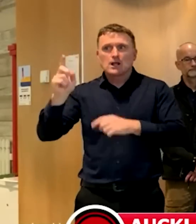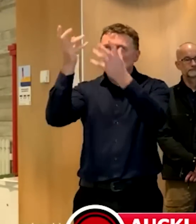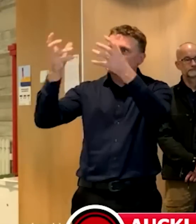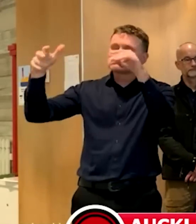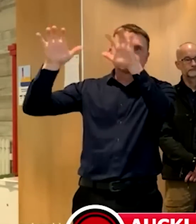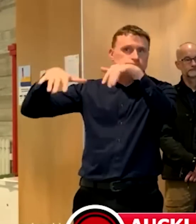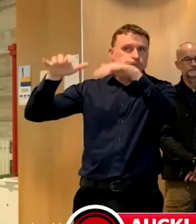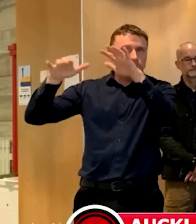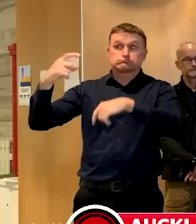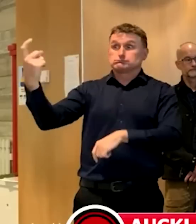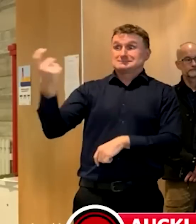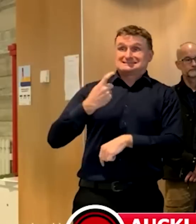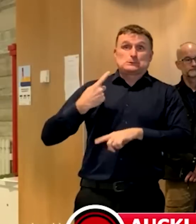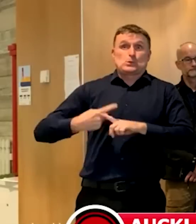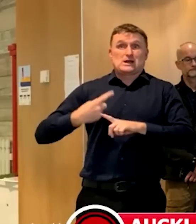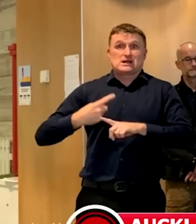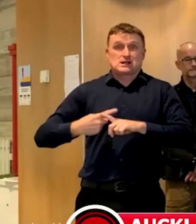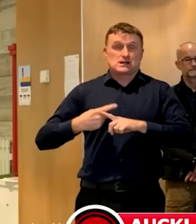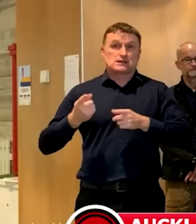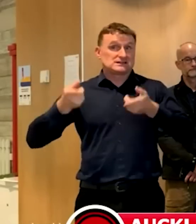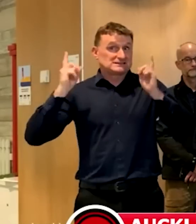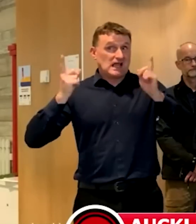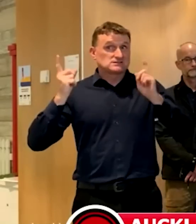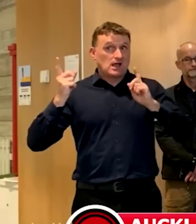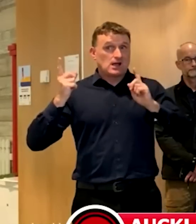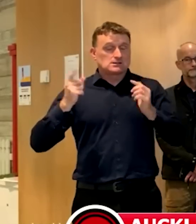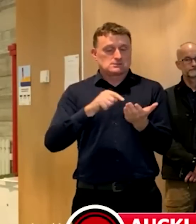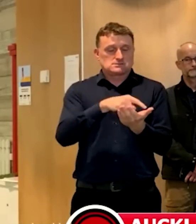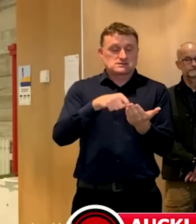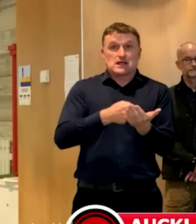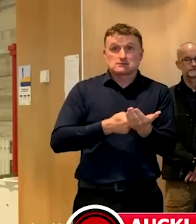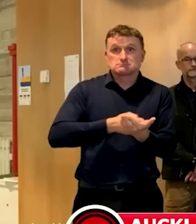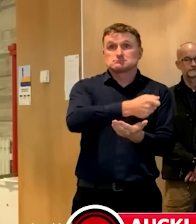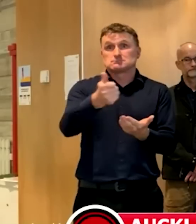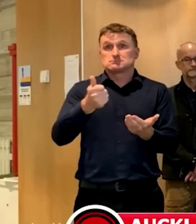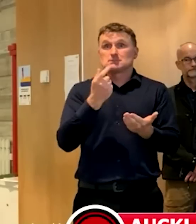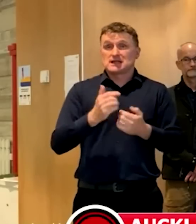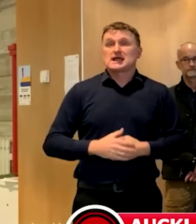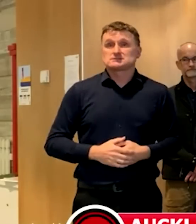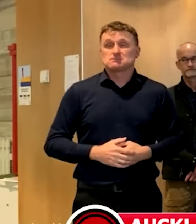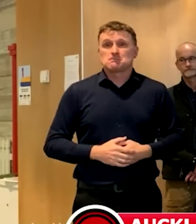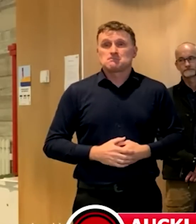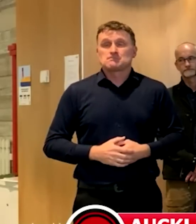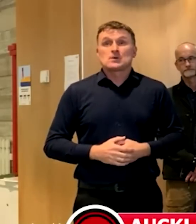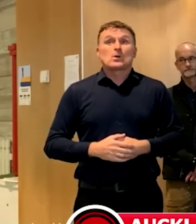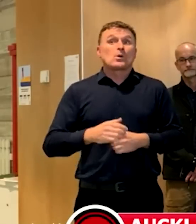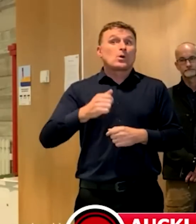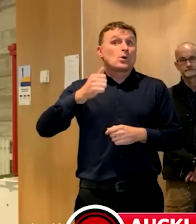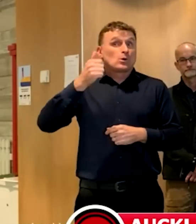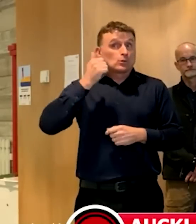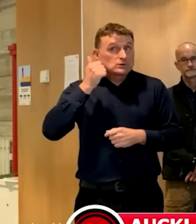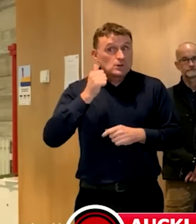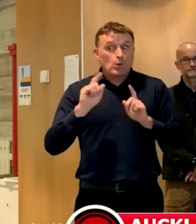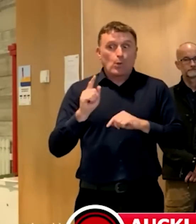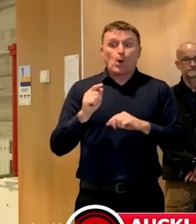heavy downpours that were going to cause potential issues on top of our already sodden ground. Given the rainfall